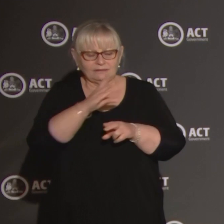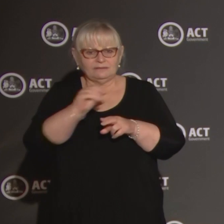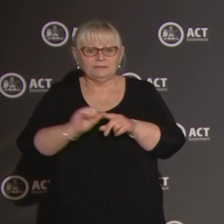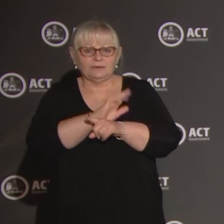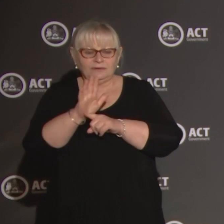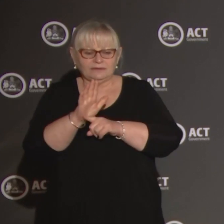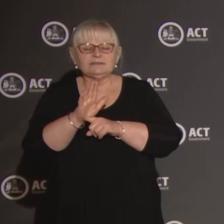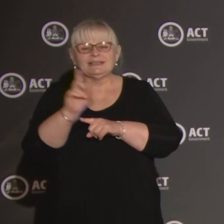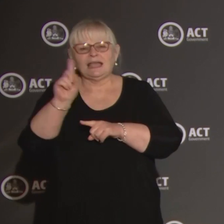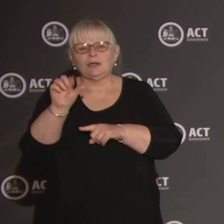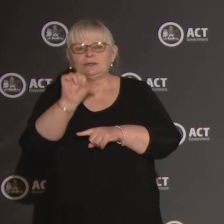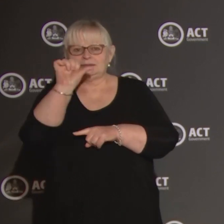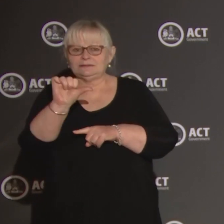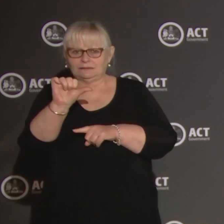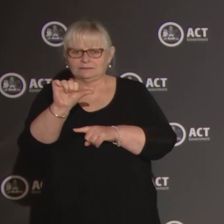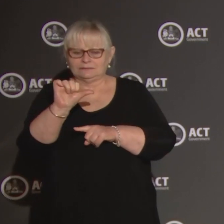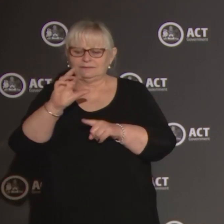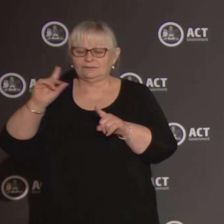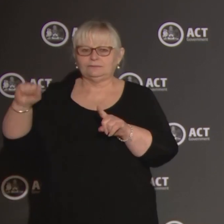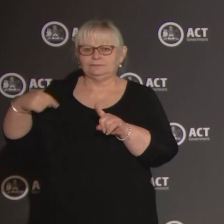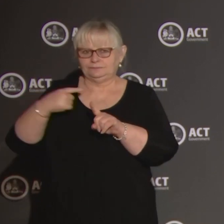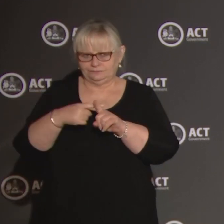to 6 for this outbreak.